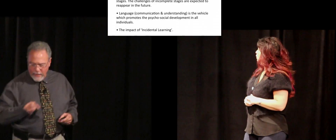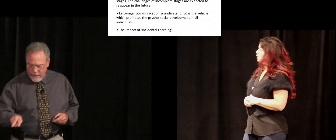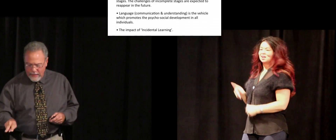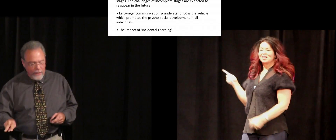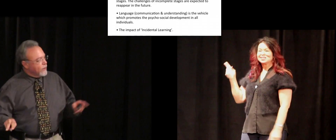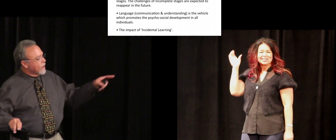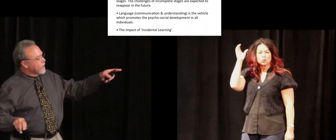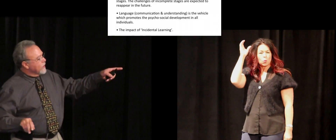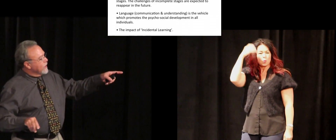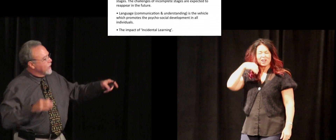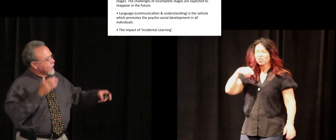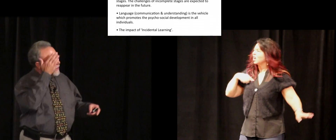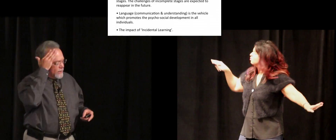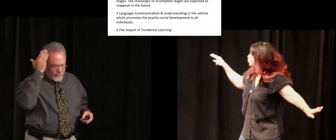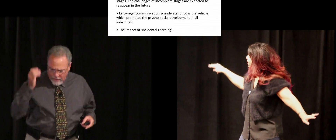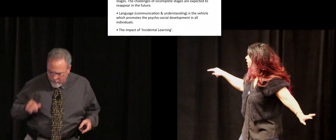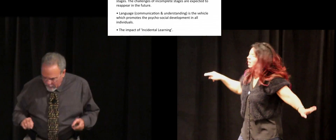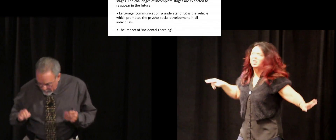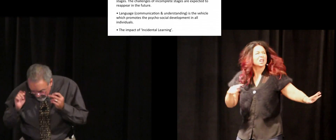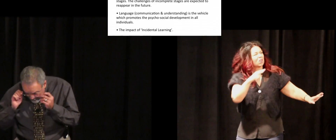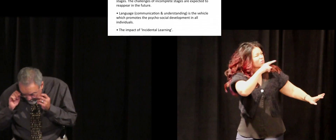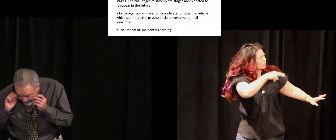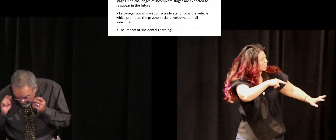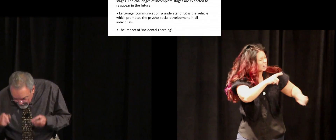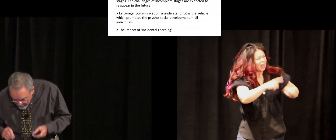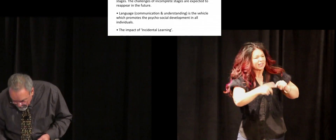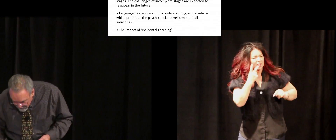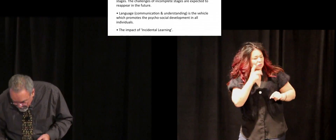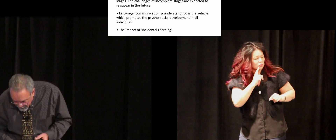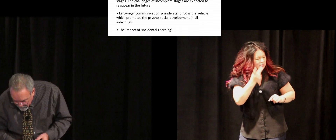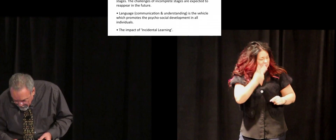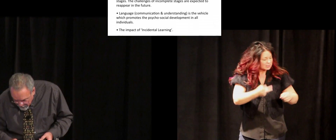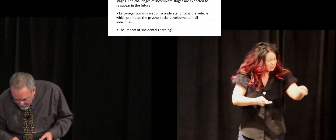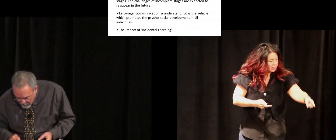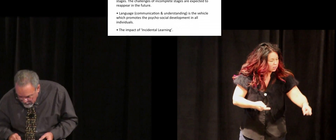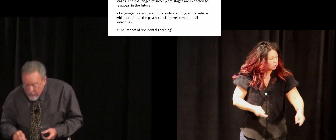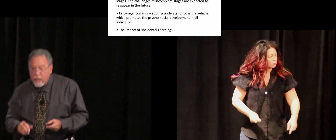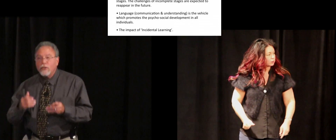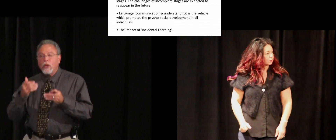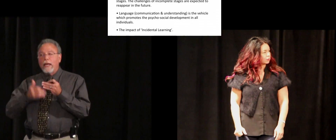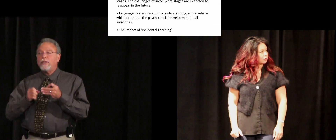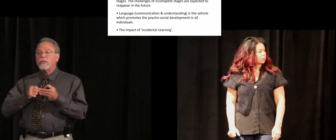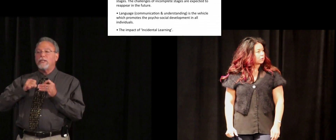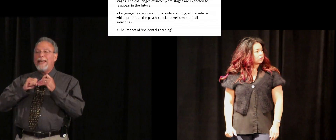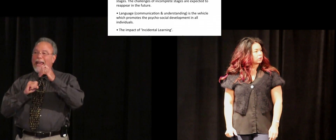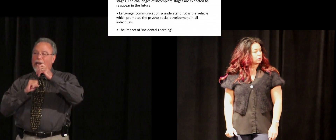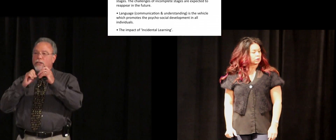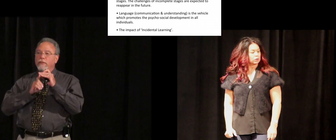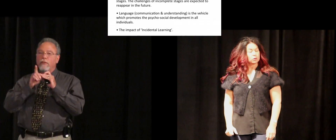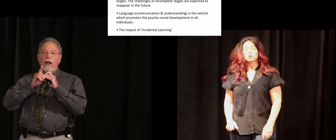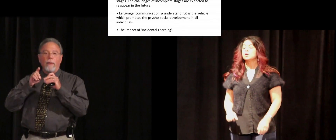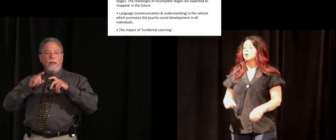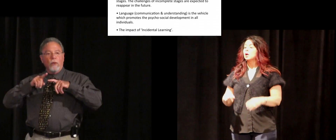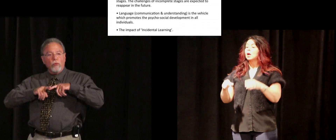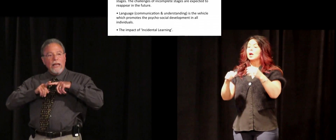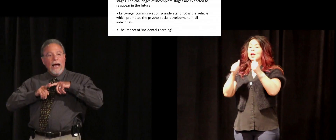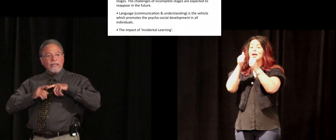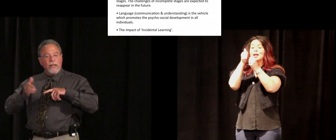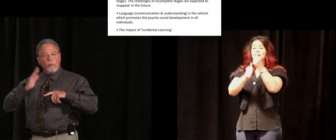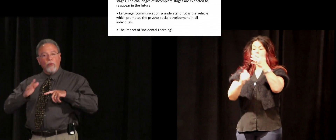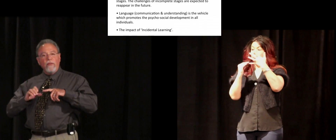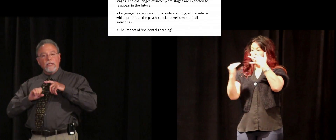every morsel of information. A child who has a hearing problem may seem